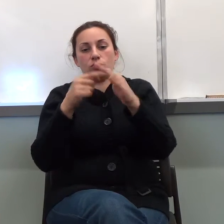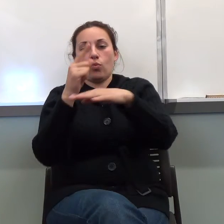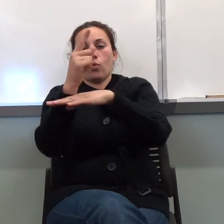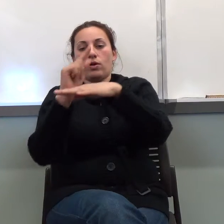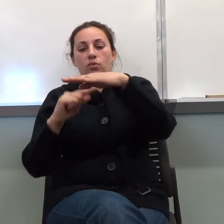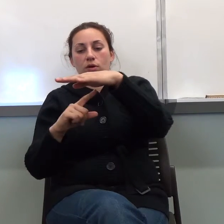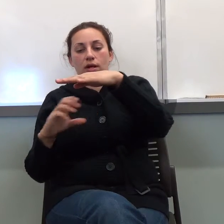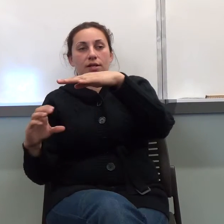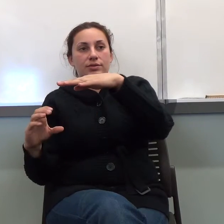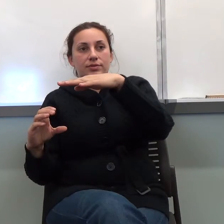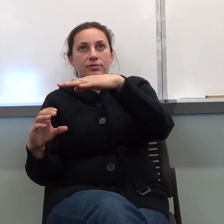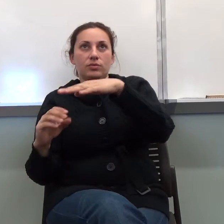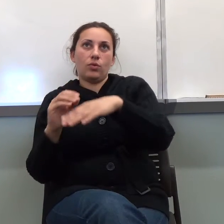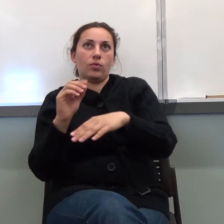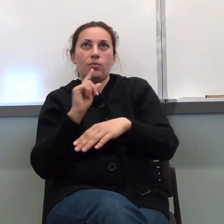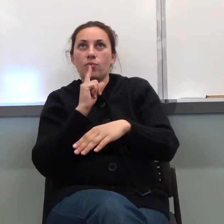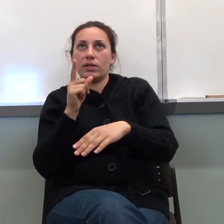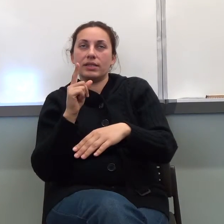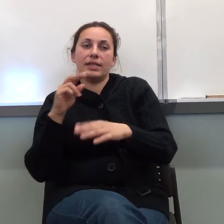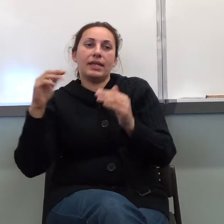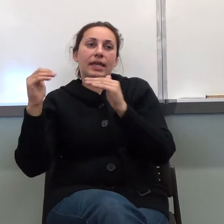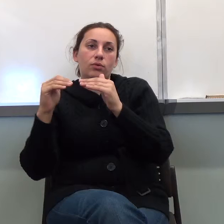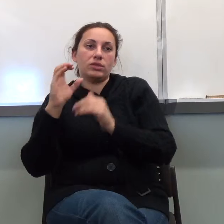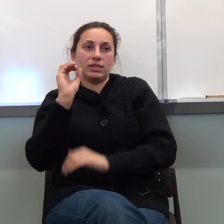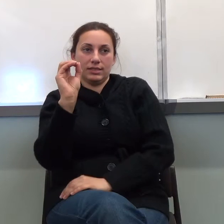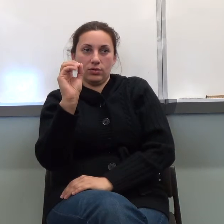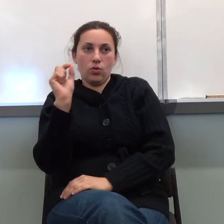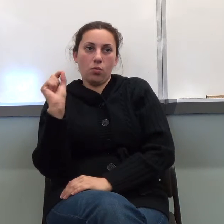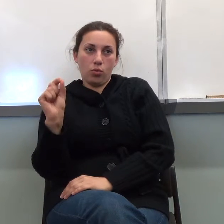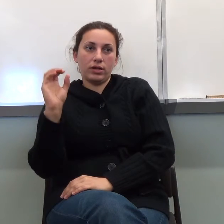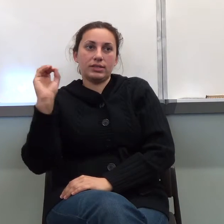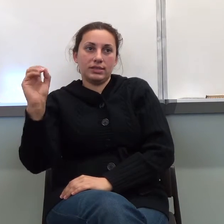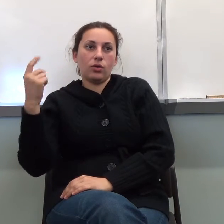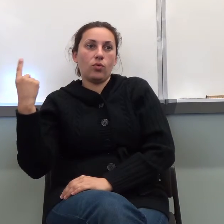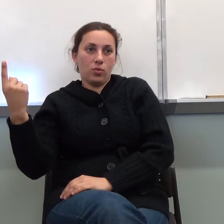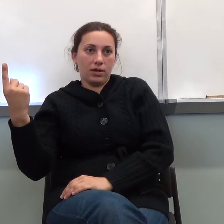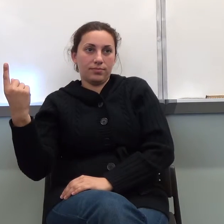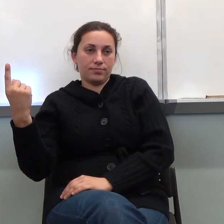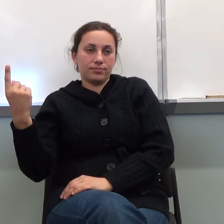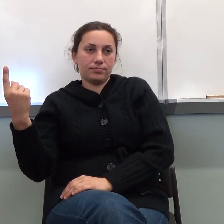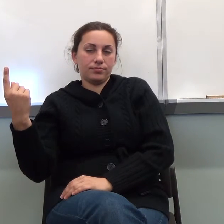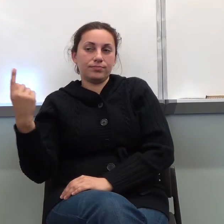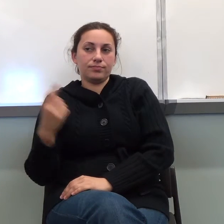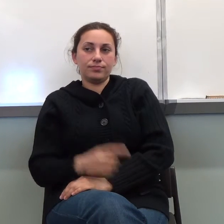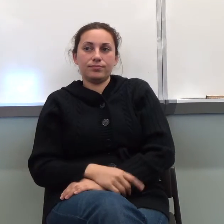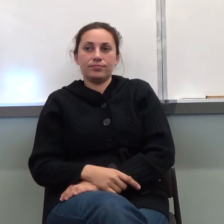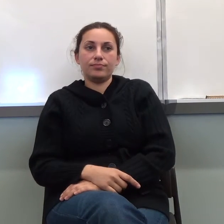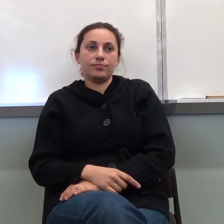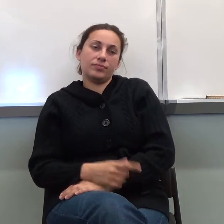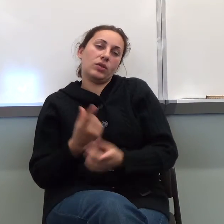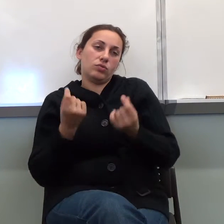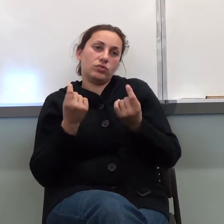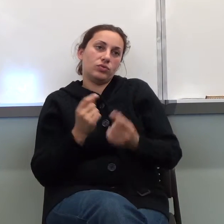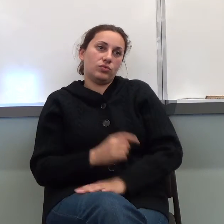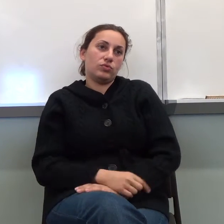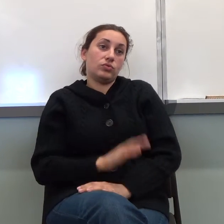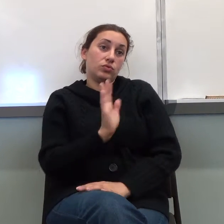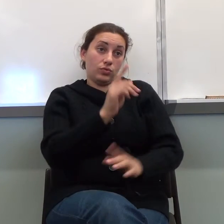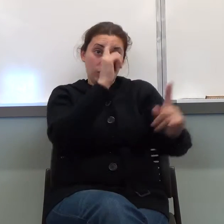which is 0.01. And that's going to go to a decimal. If you know that's your goal, you multiply